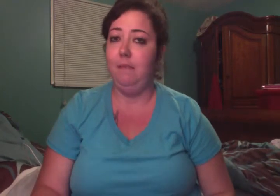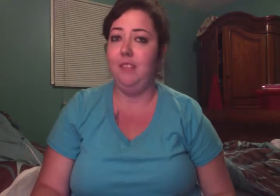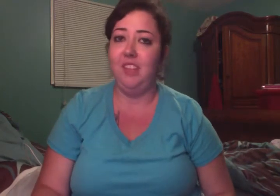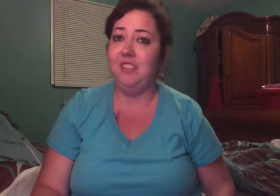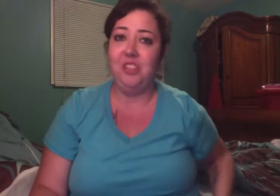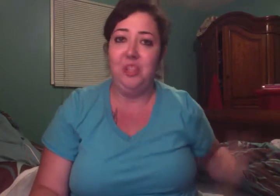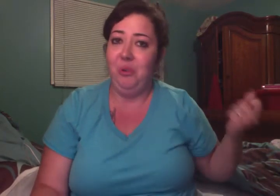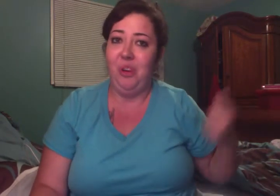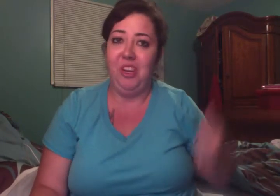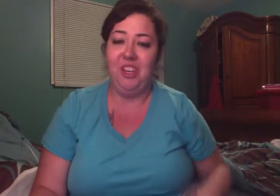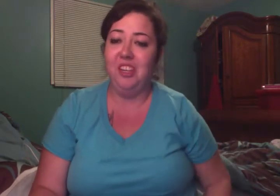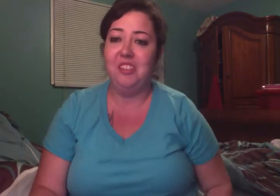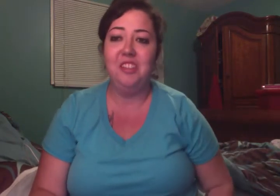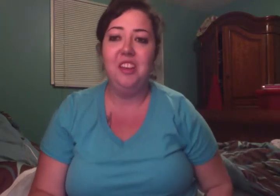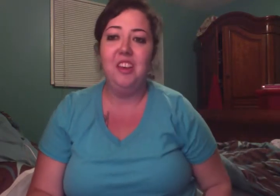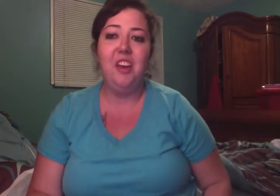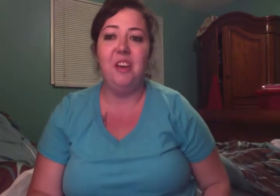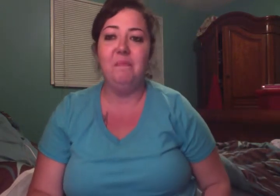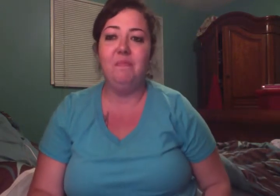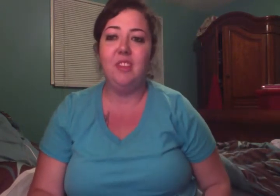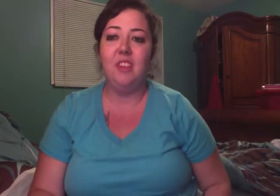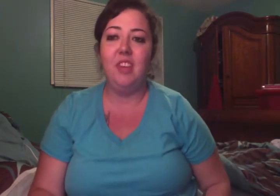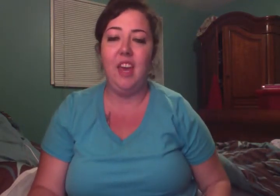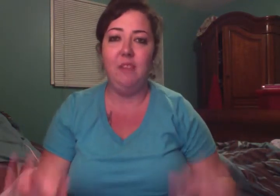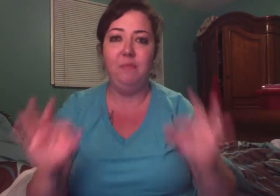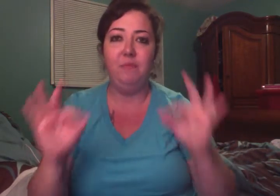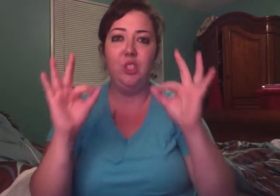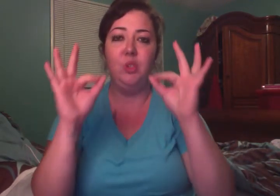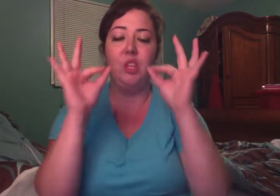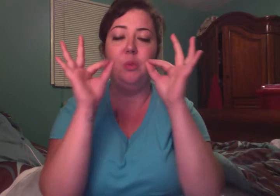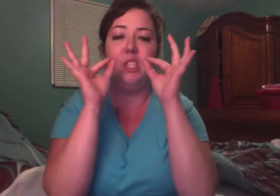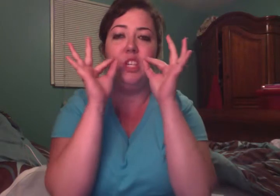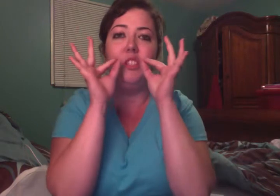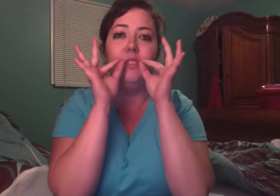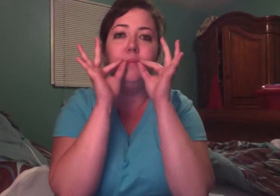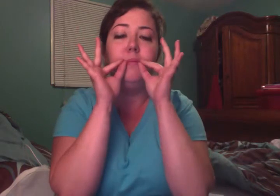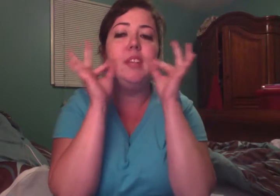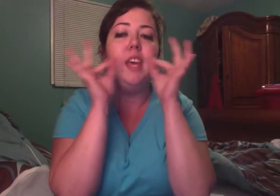That's just what it is. Cat. Do you like the whiskers? Cat.